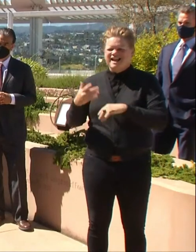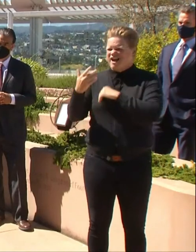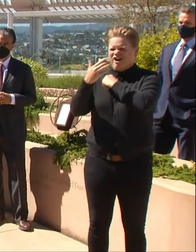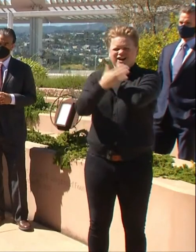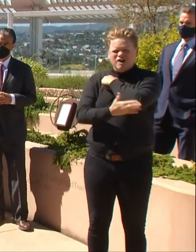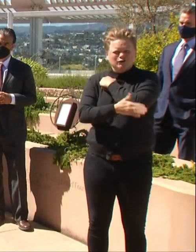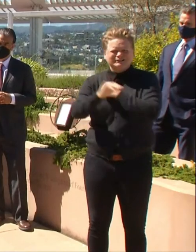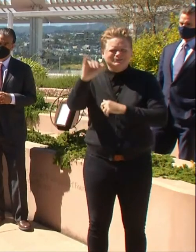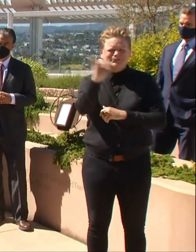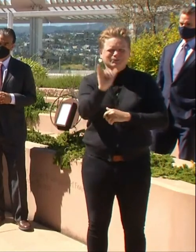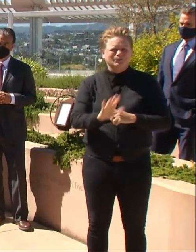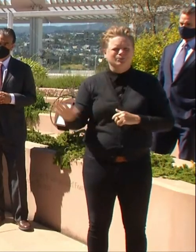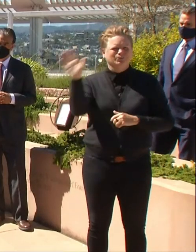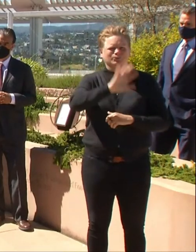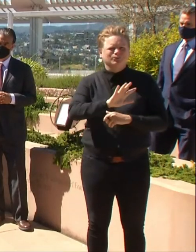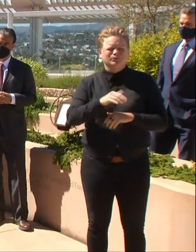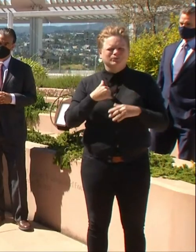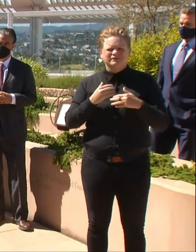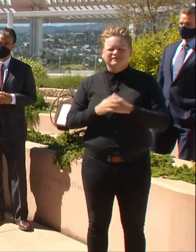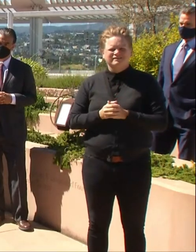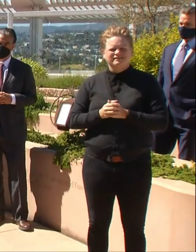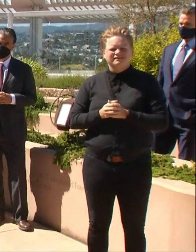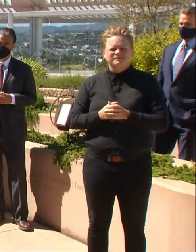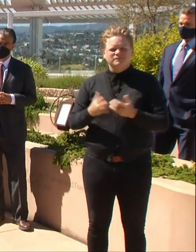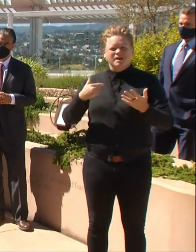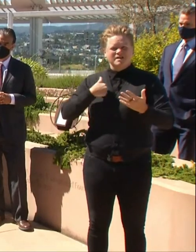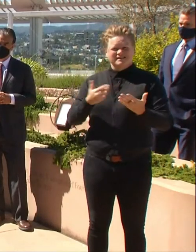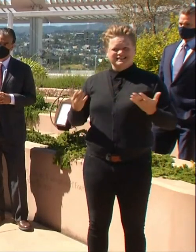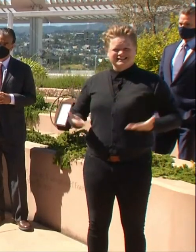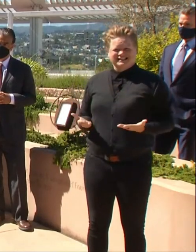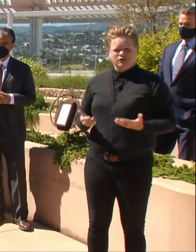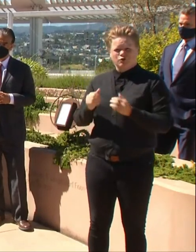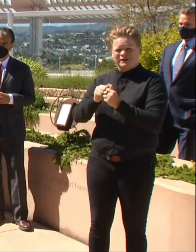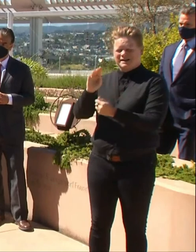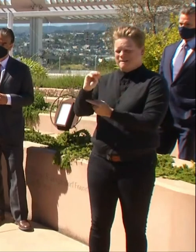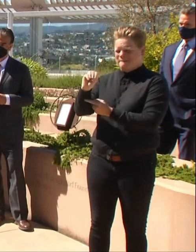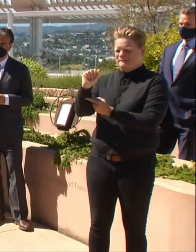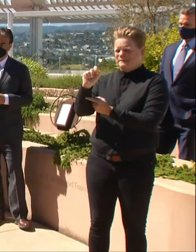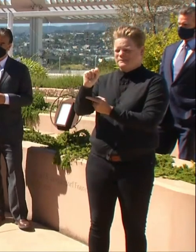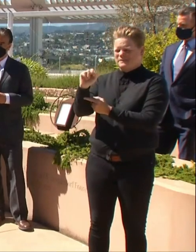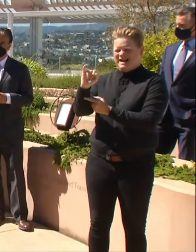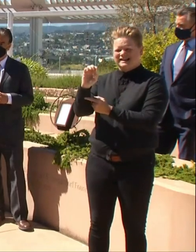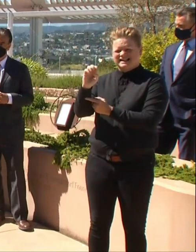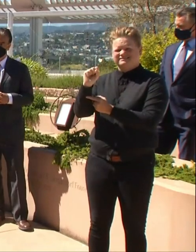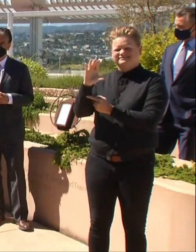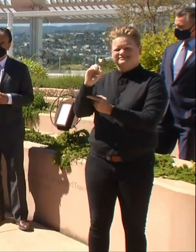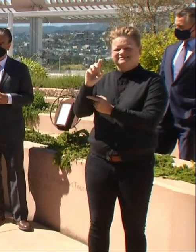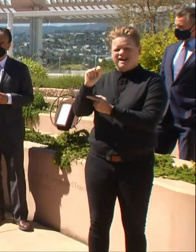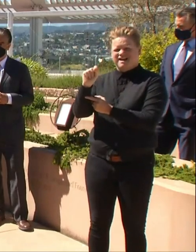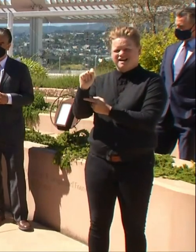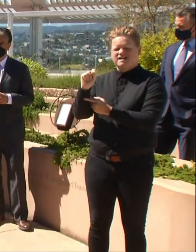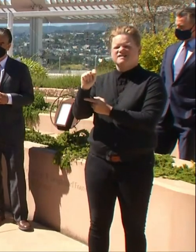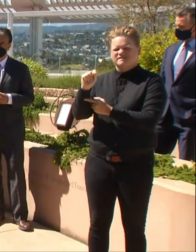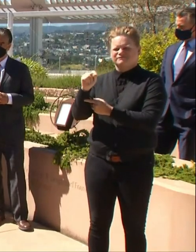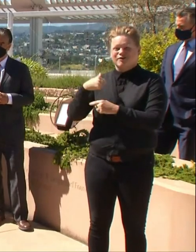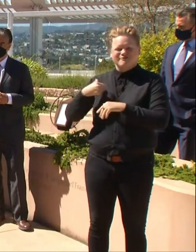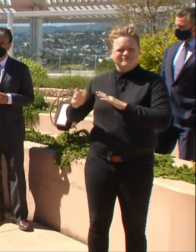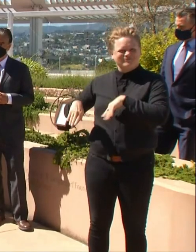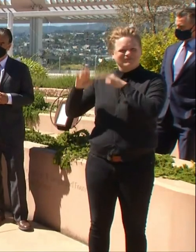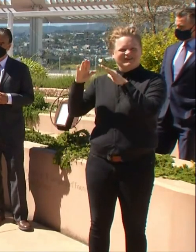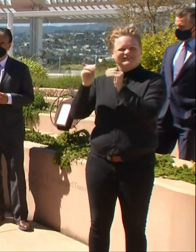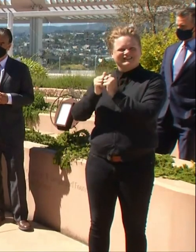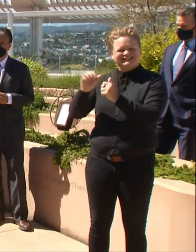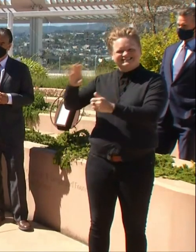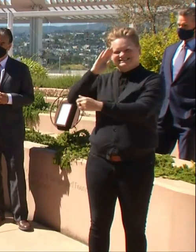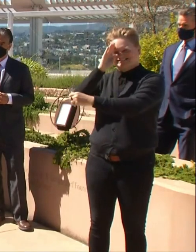We're also here with Maddie Scott. I grew up with her son, and when we were kids, she'll tell you about what happened to